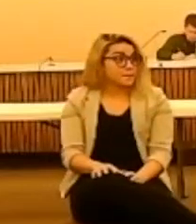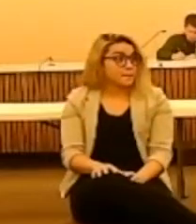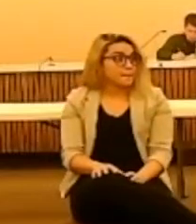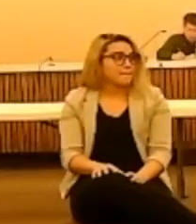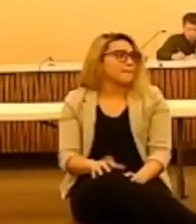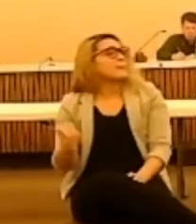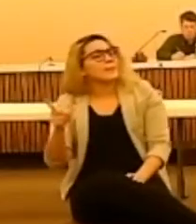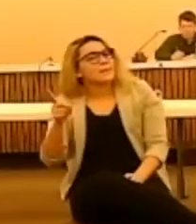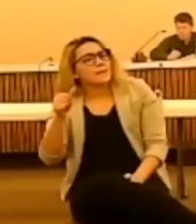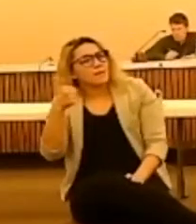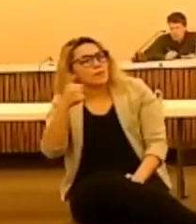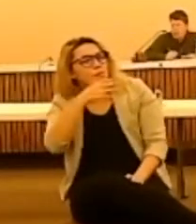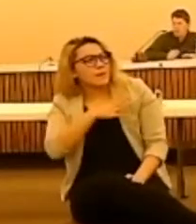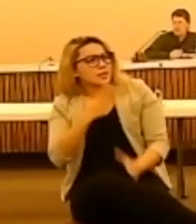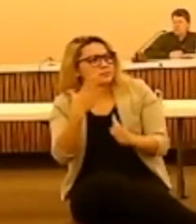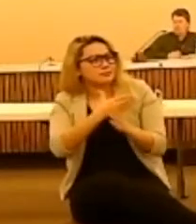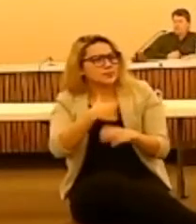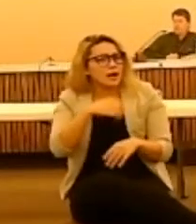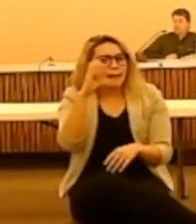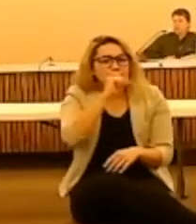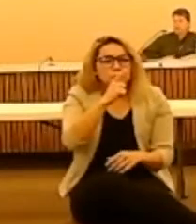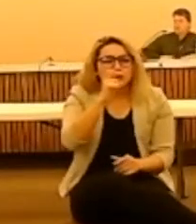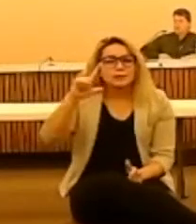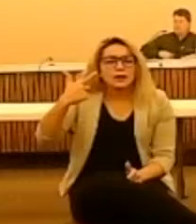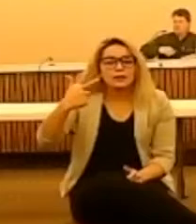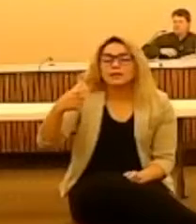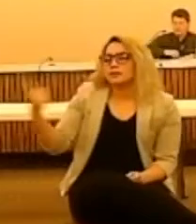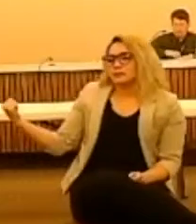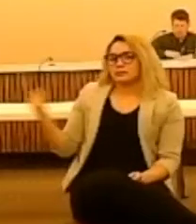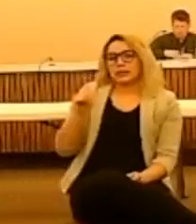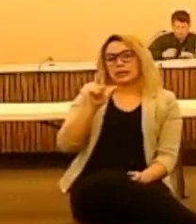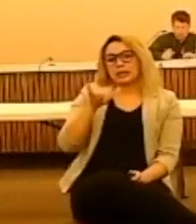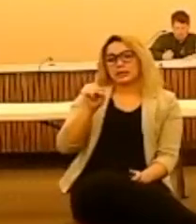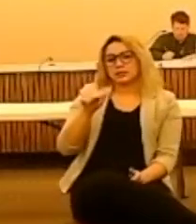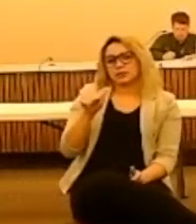missed who seconded. I did, Lisa. Thank you.